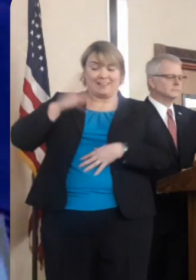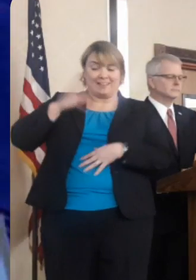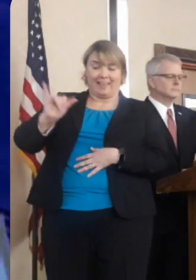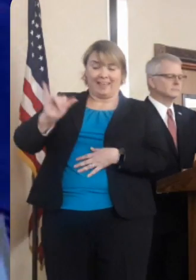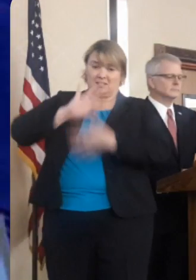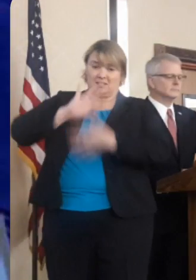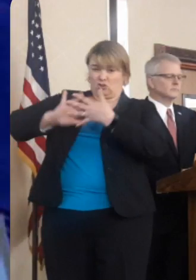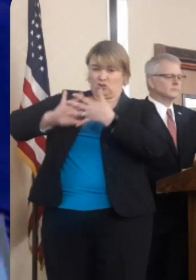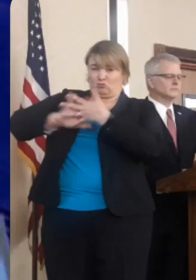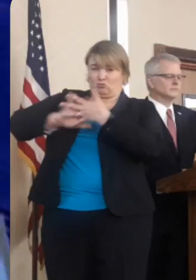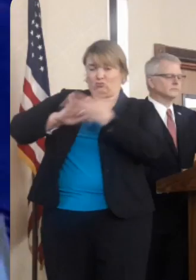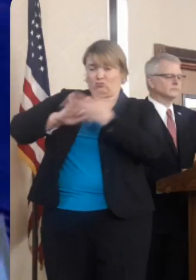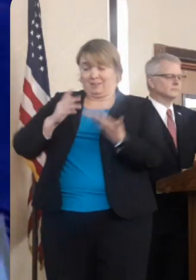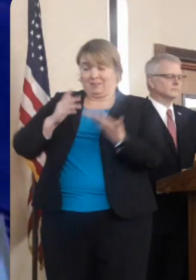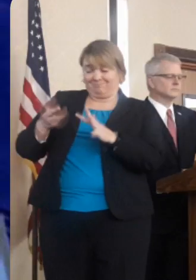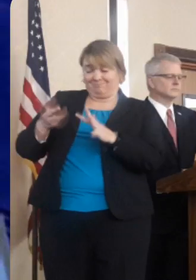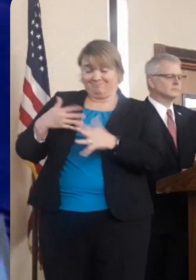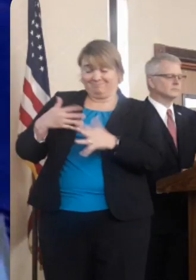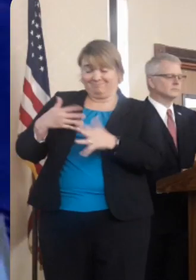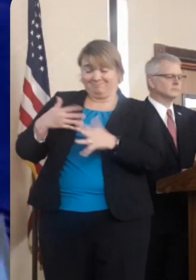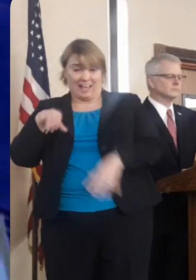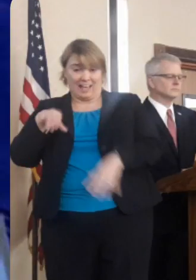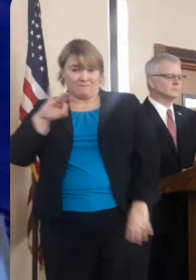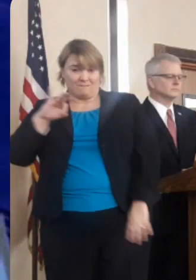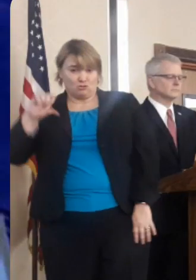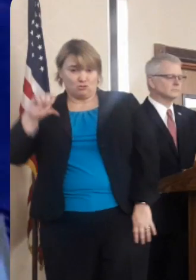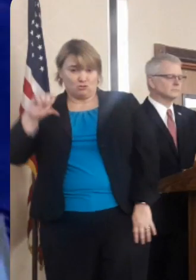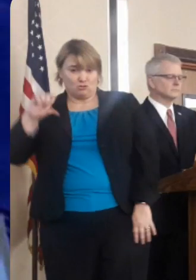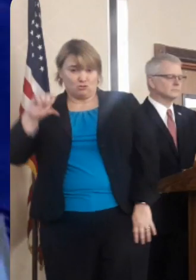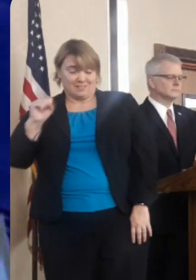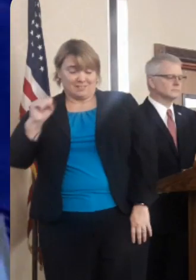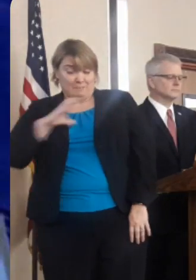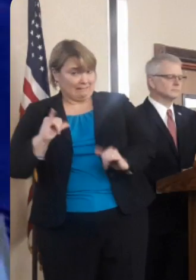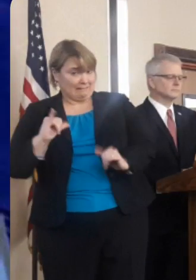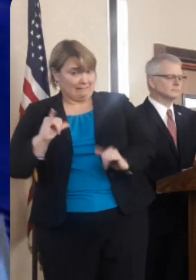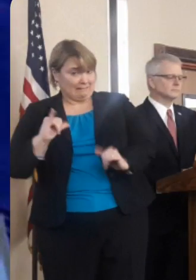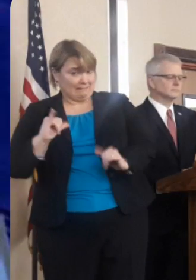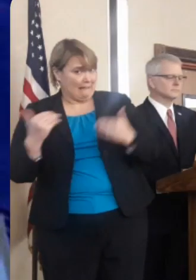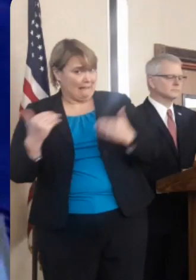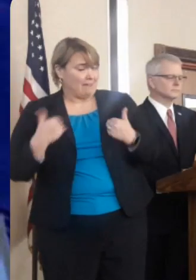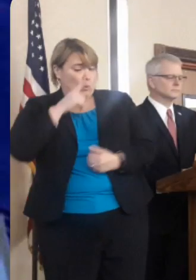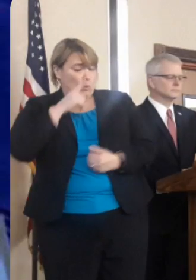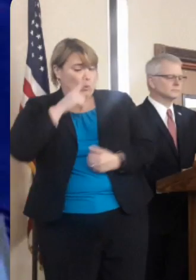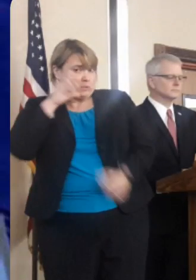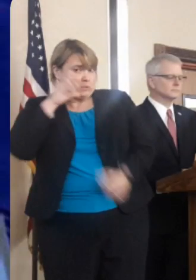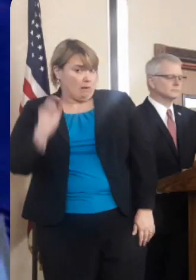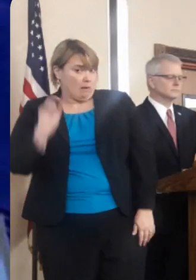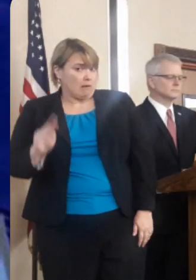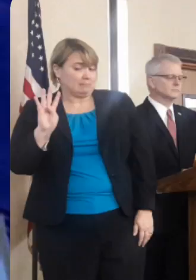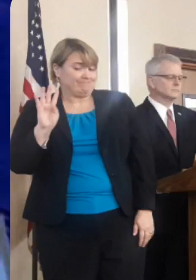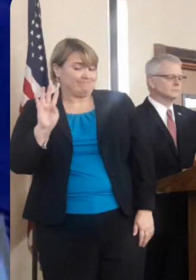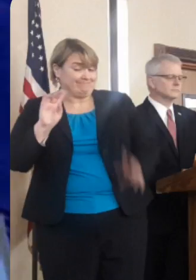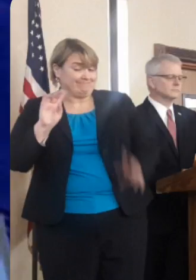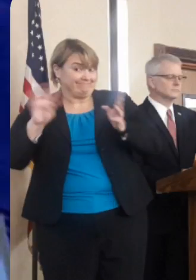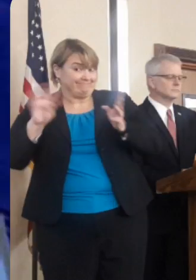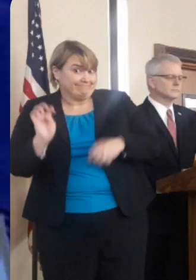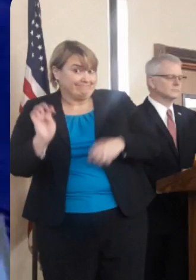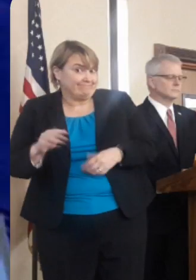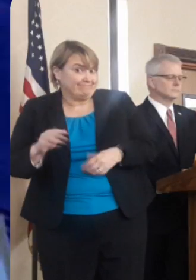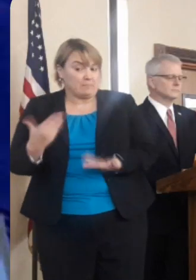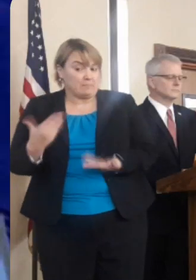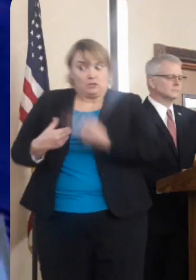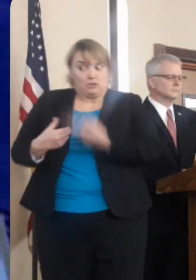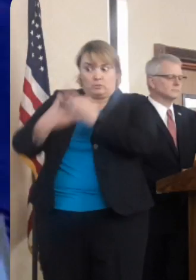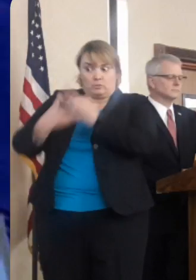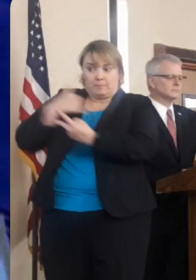even exists or not, and what the composition might be. It could only be 2 members, for example. And so what